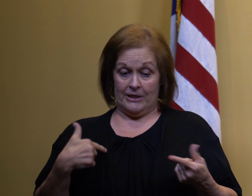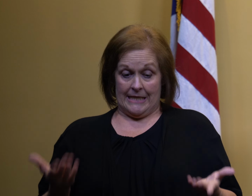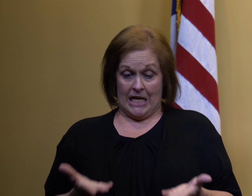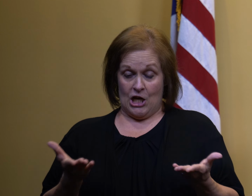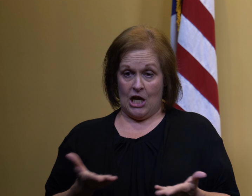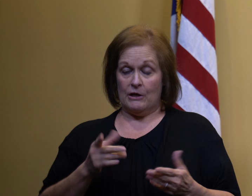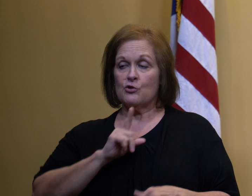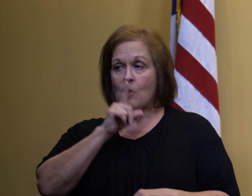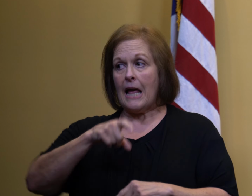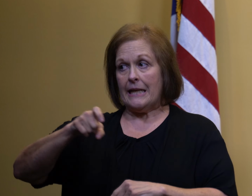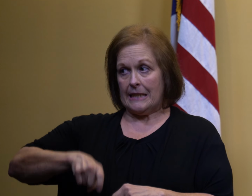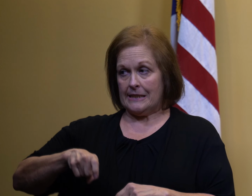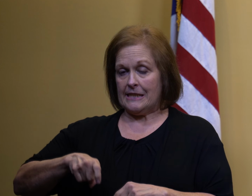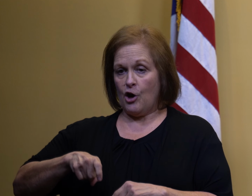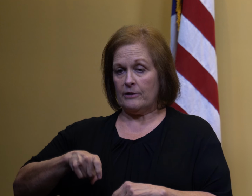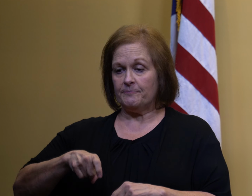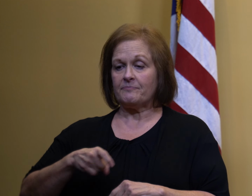always necessary.